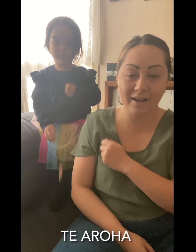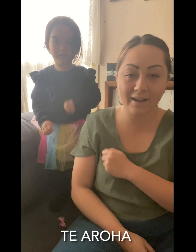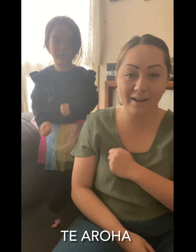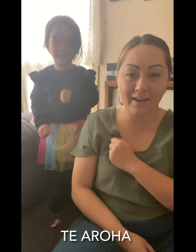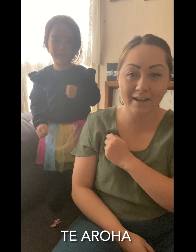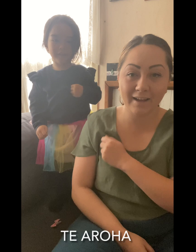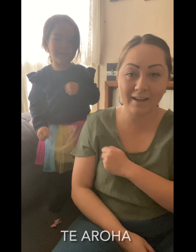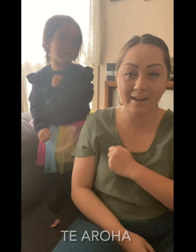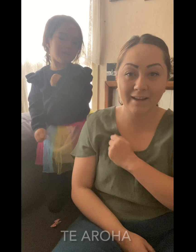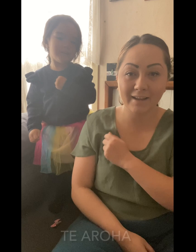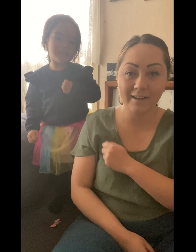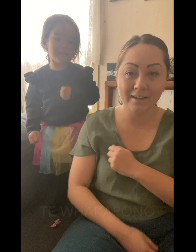Aroha.